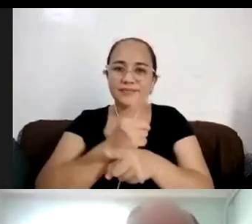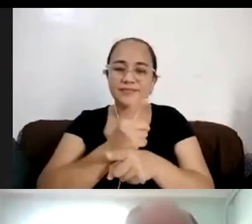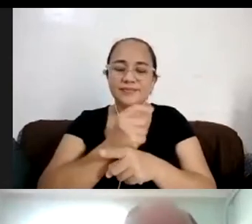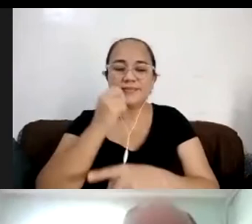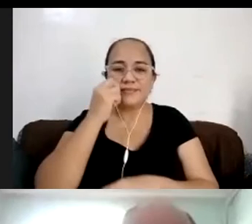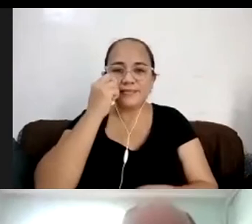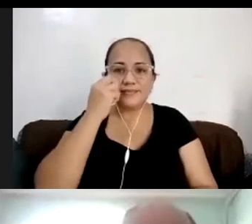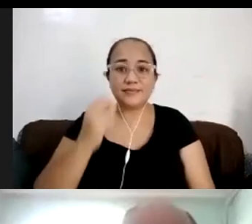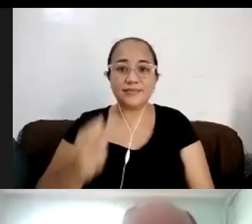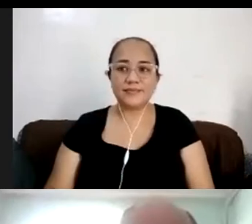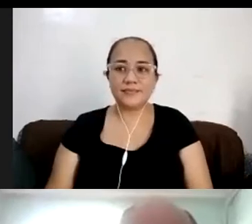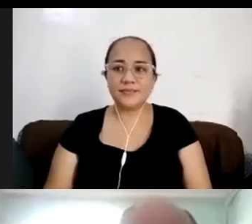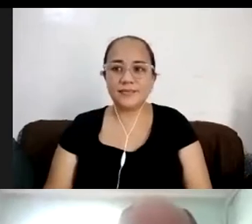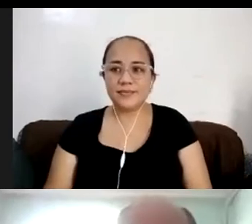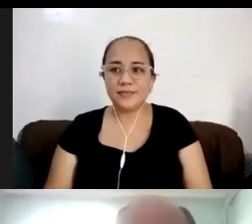So wait, hold on.